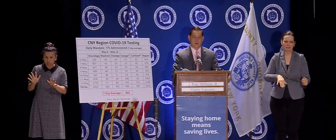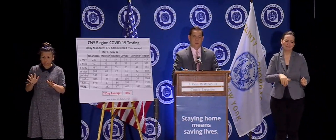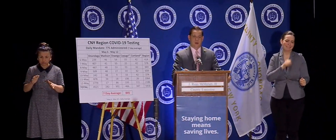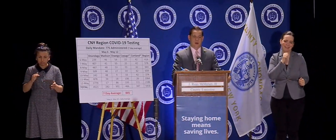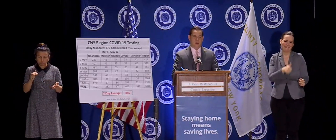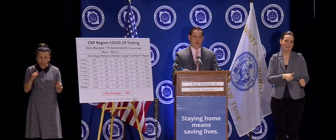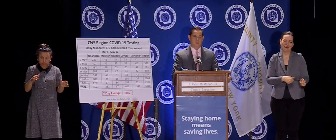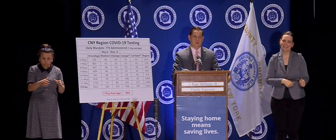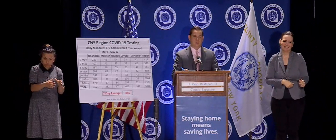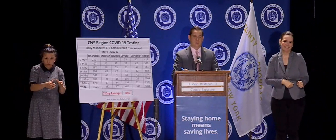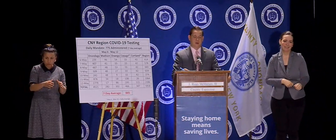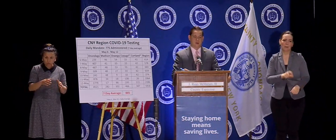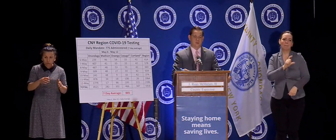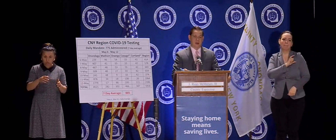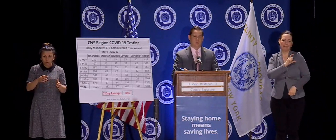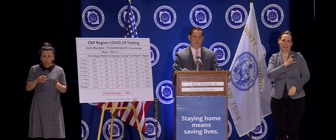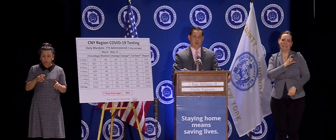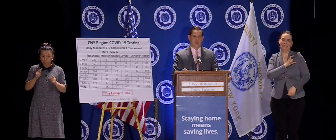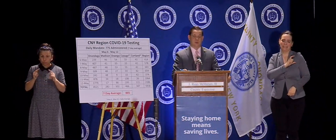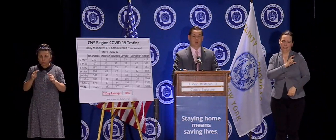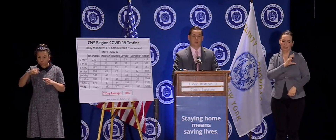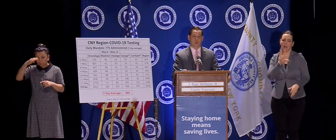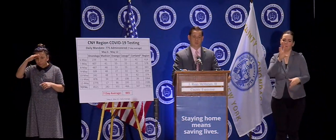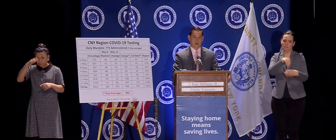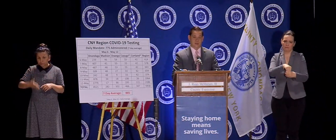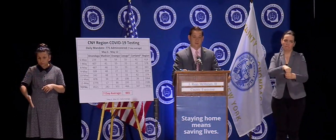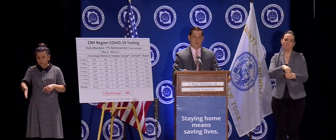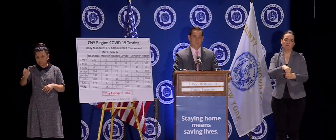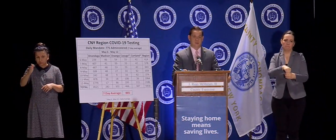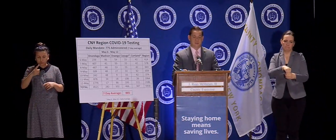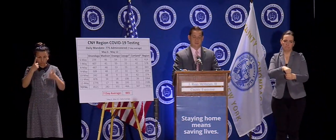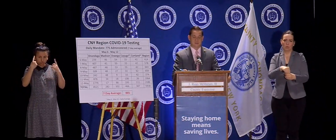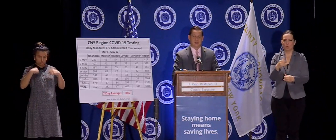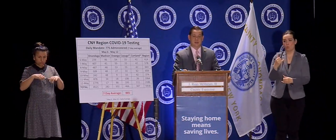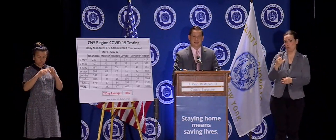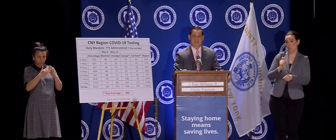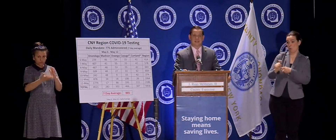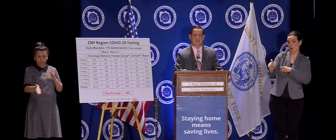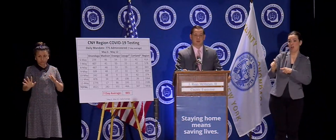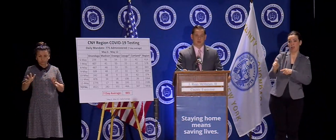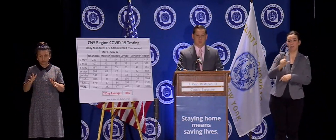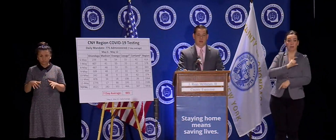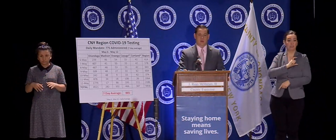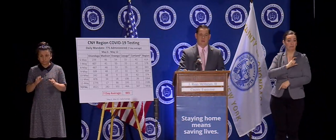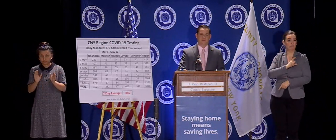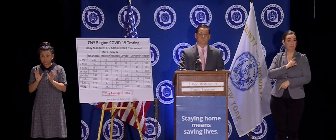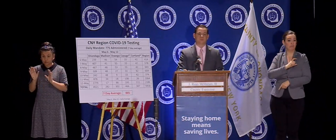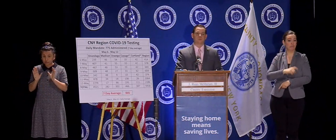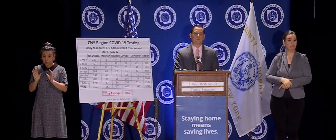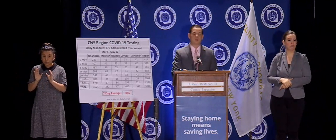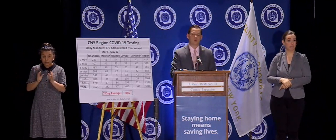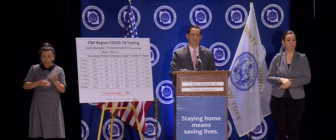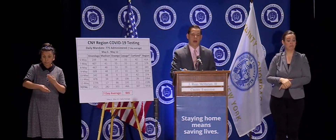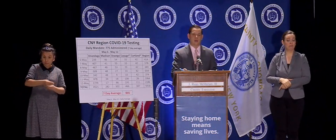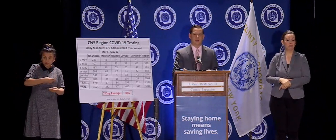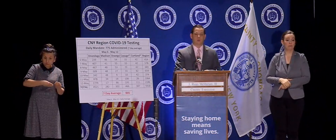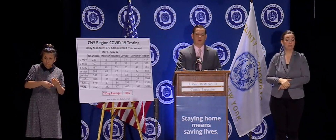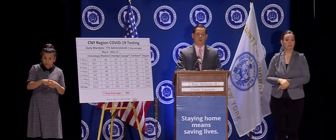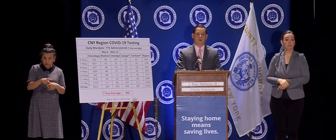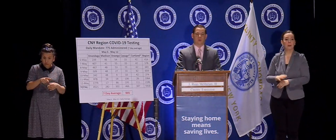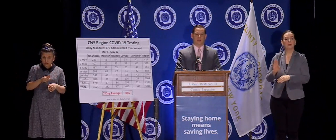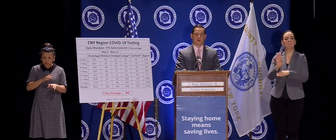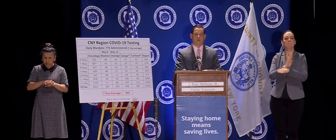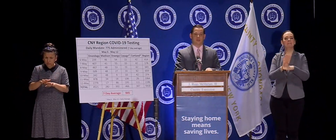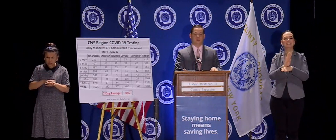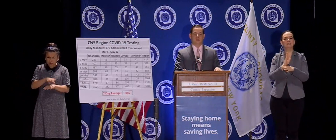that via the calls. Now, when you're talking about commercial activity, businesses, that's easier to regulate. Why would